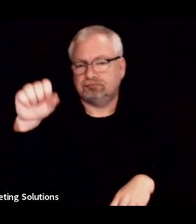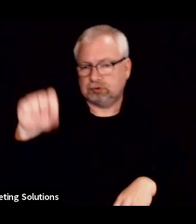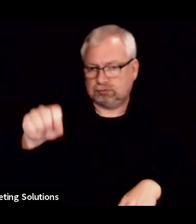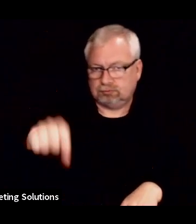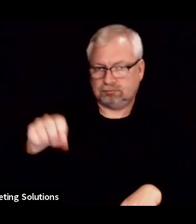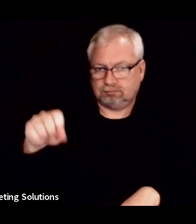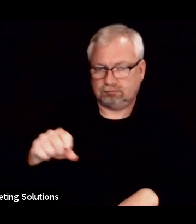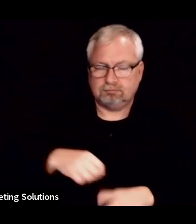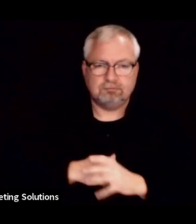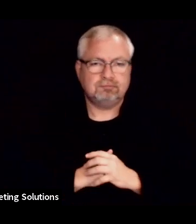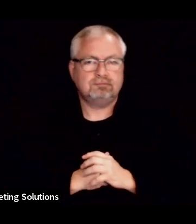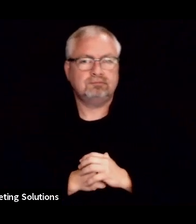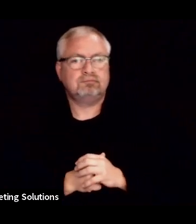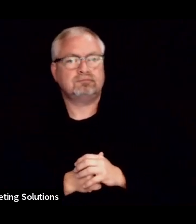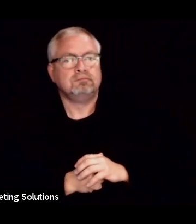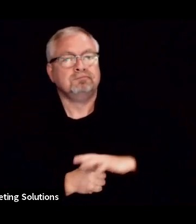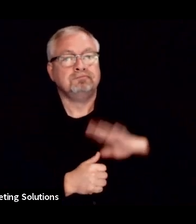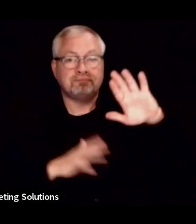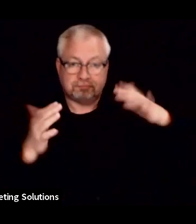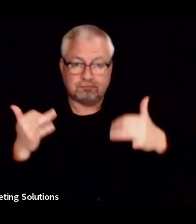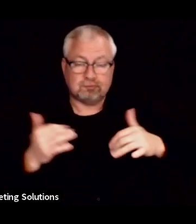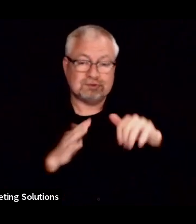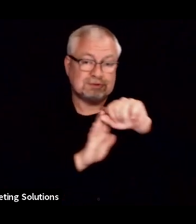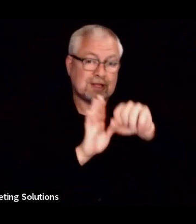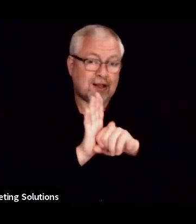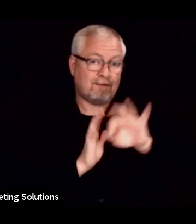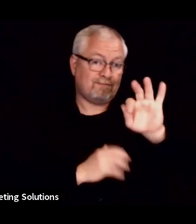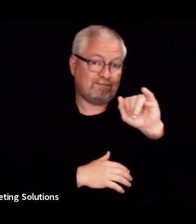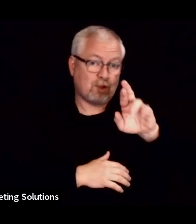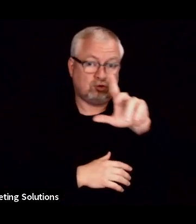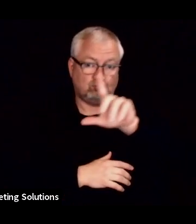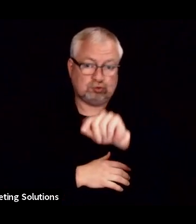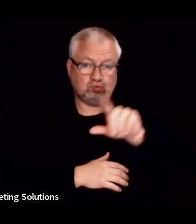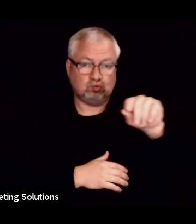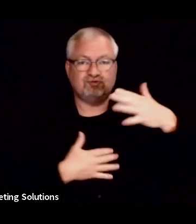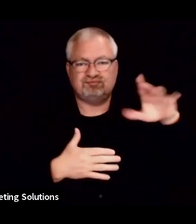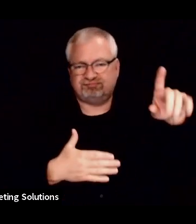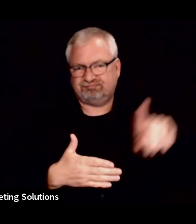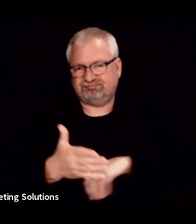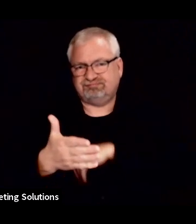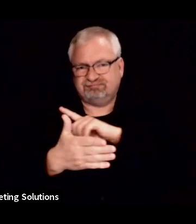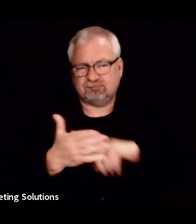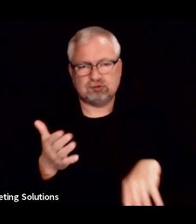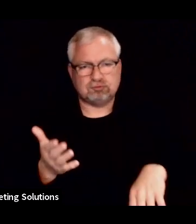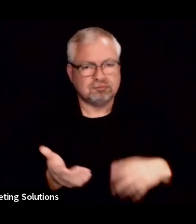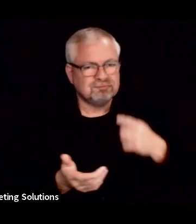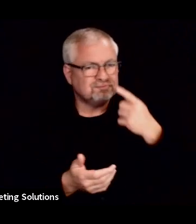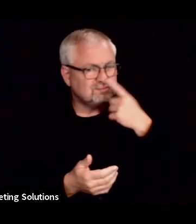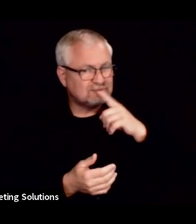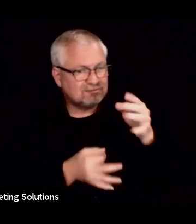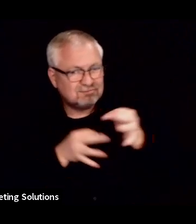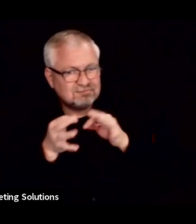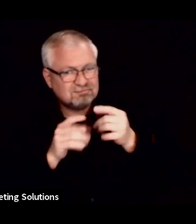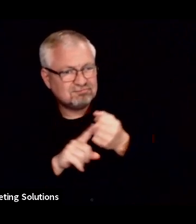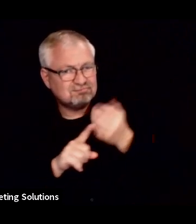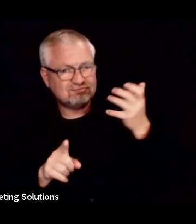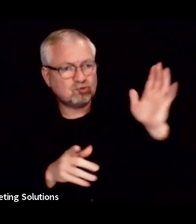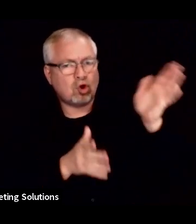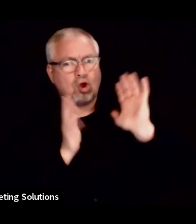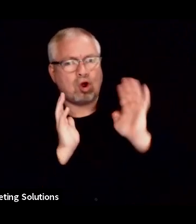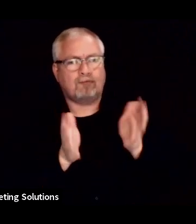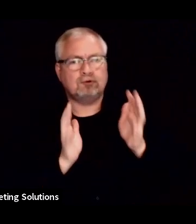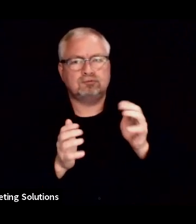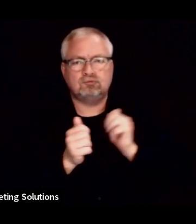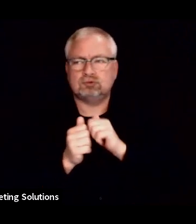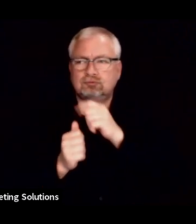is canceled. And if you can give us any more insights into the conversations between the health department and the